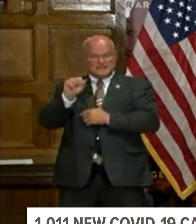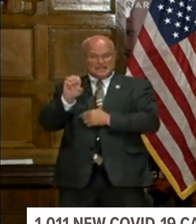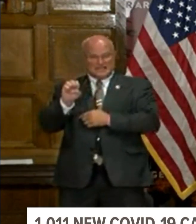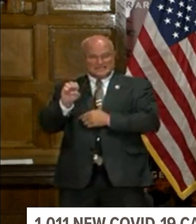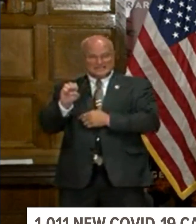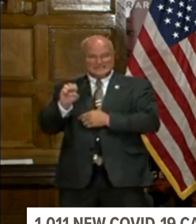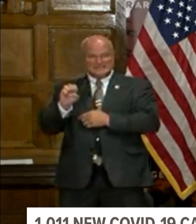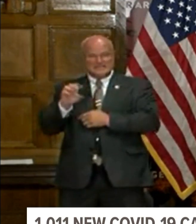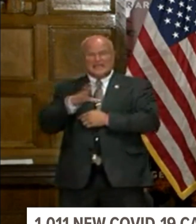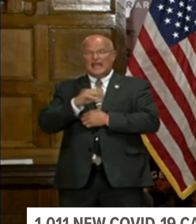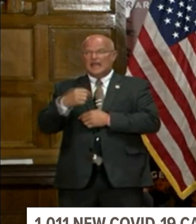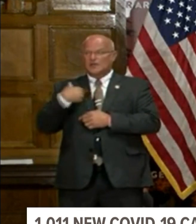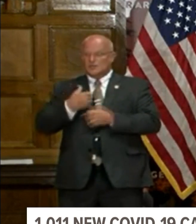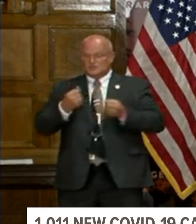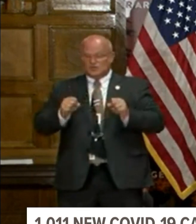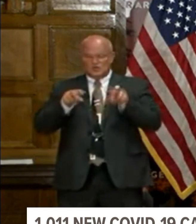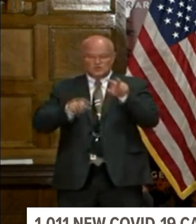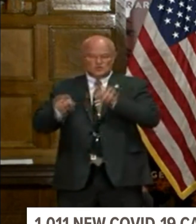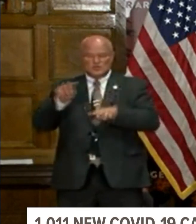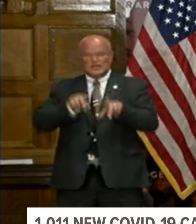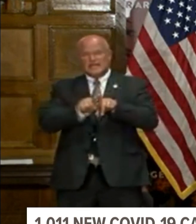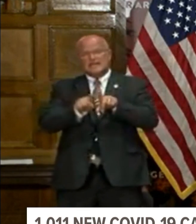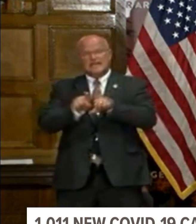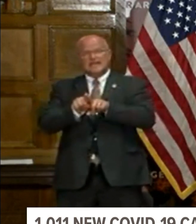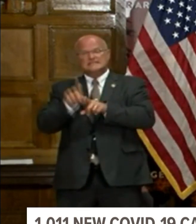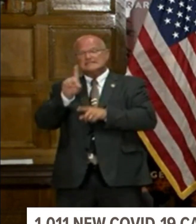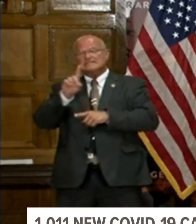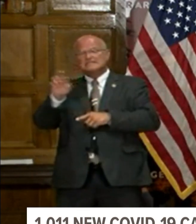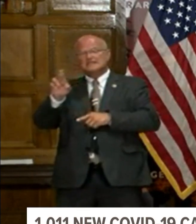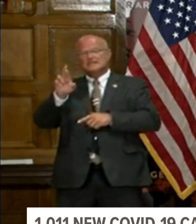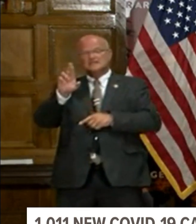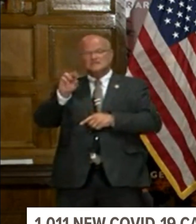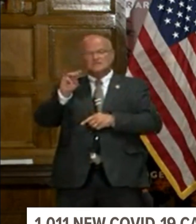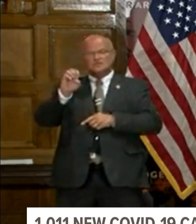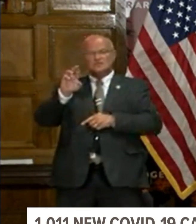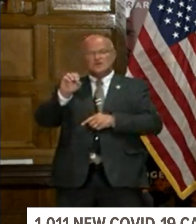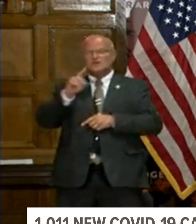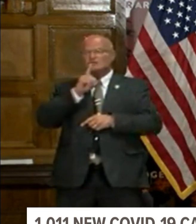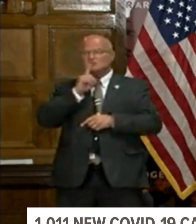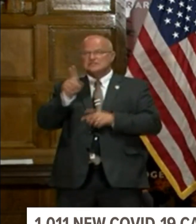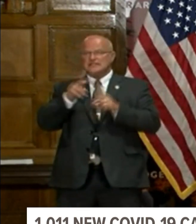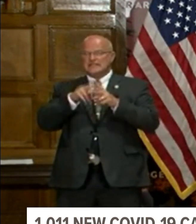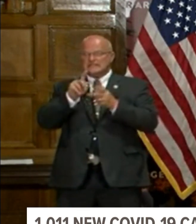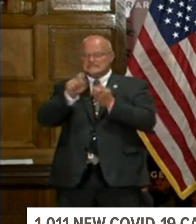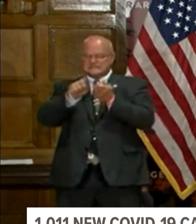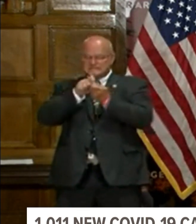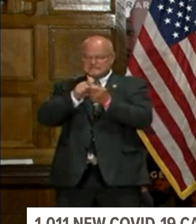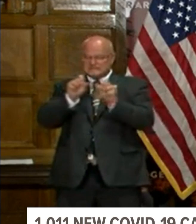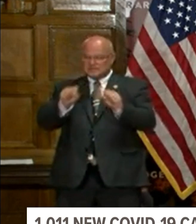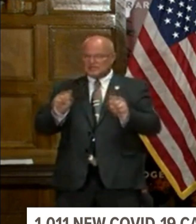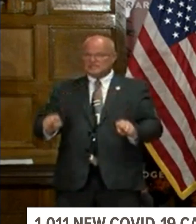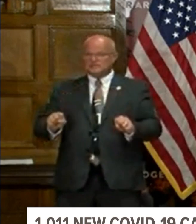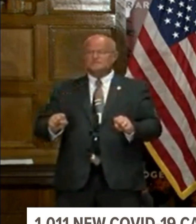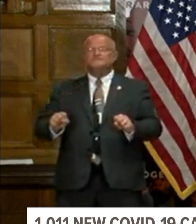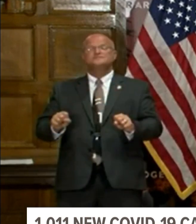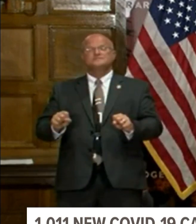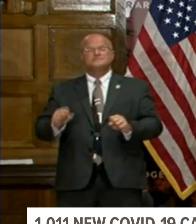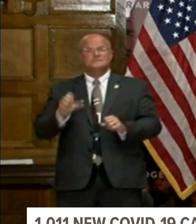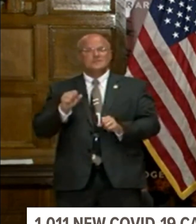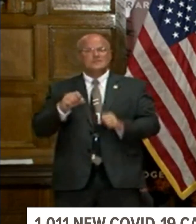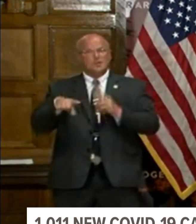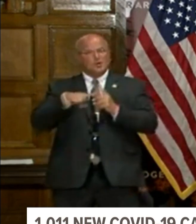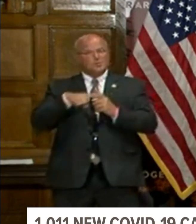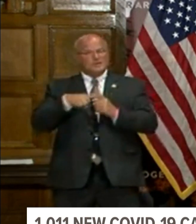case. And you'll try to look at it as Dr. Romero said, as granularly as possible. And